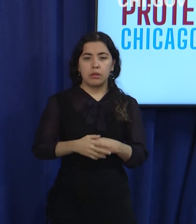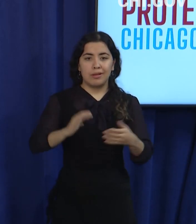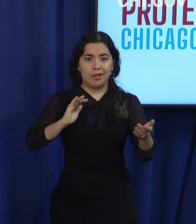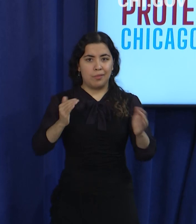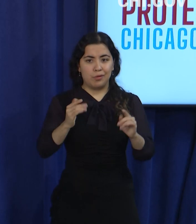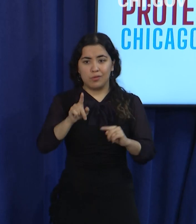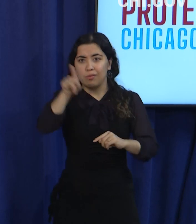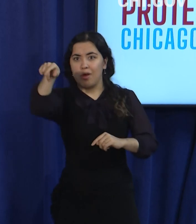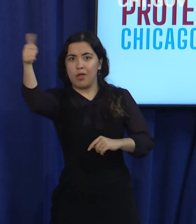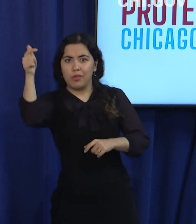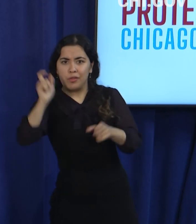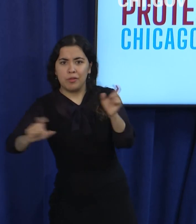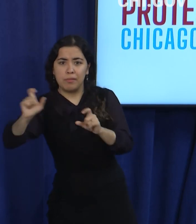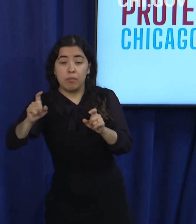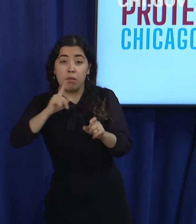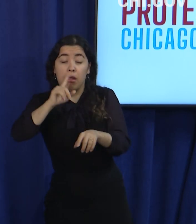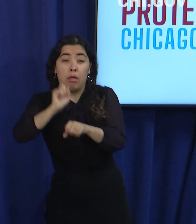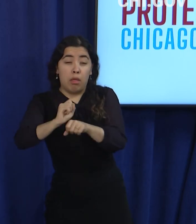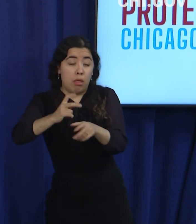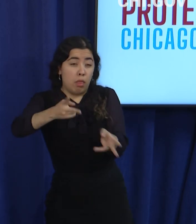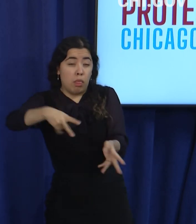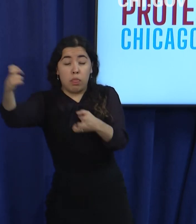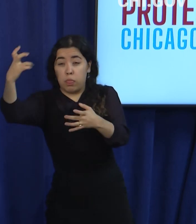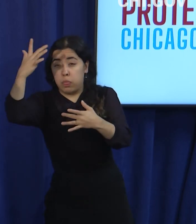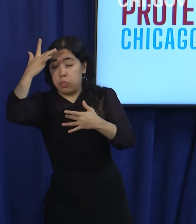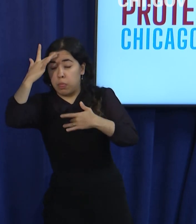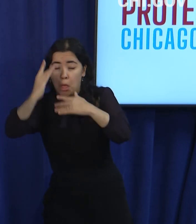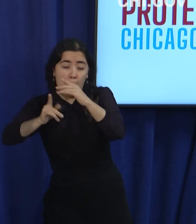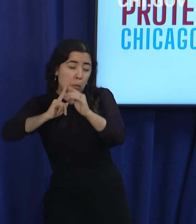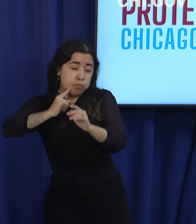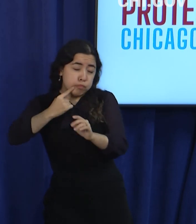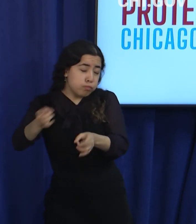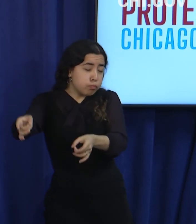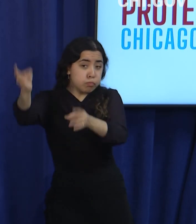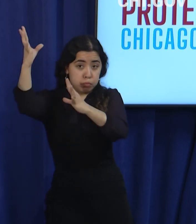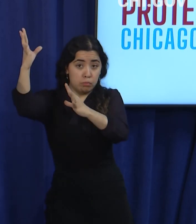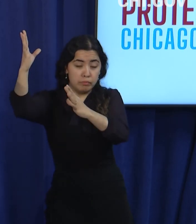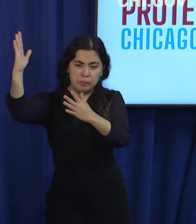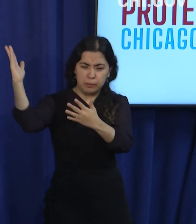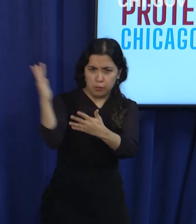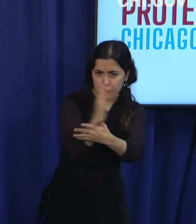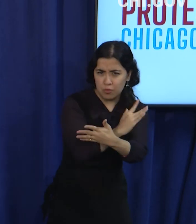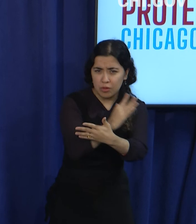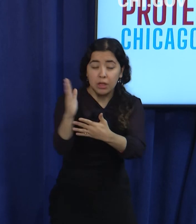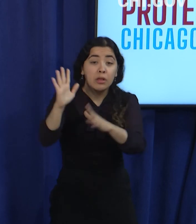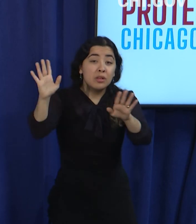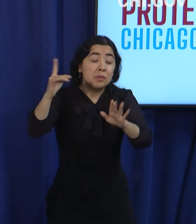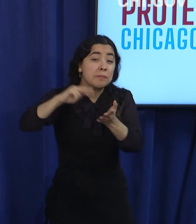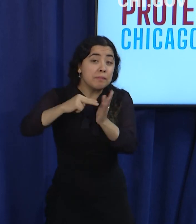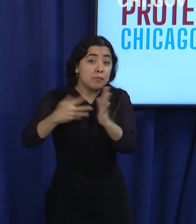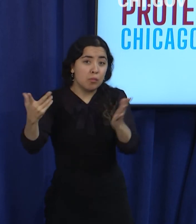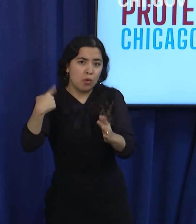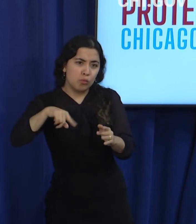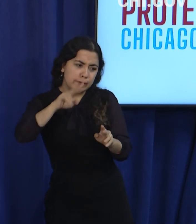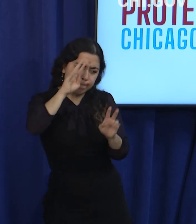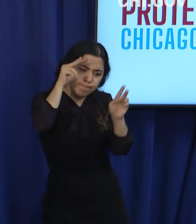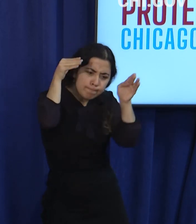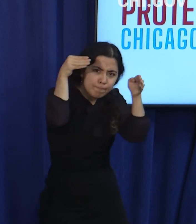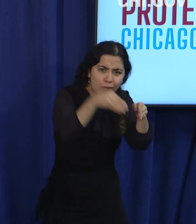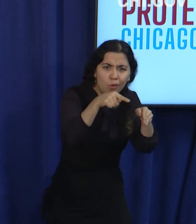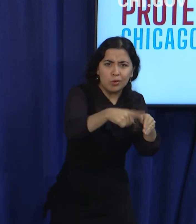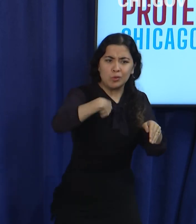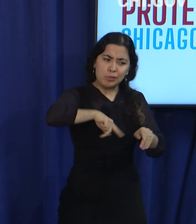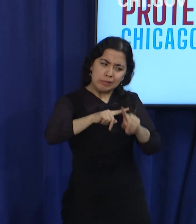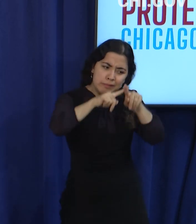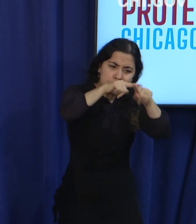It has been clear that we are not going to depend on, this natural immunity or potential immunity. Even